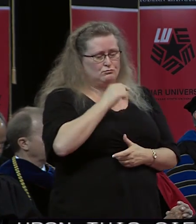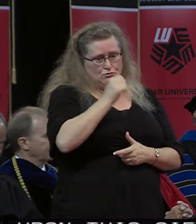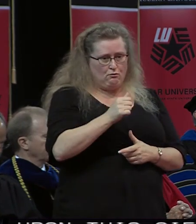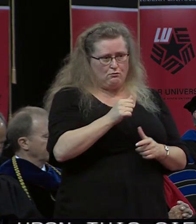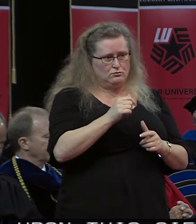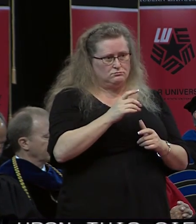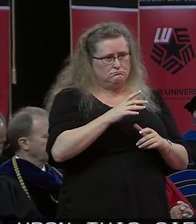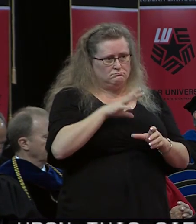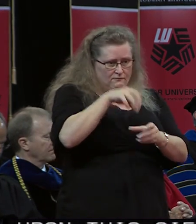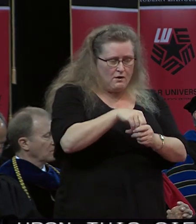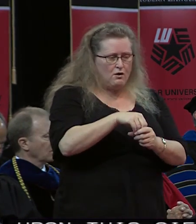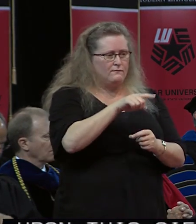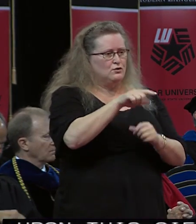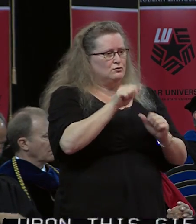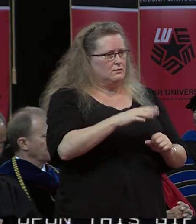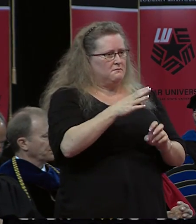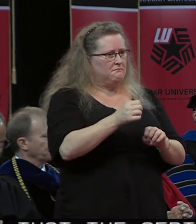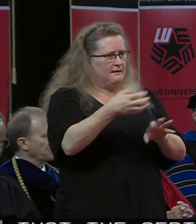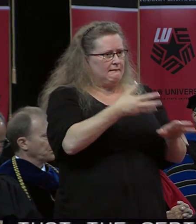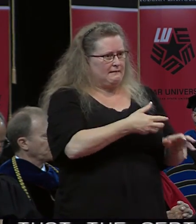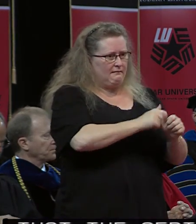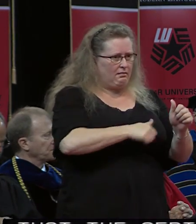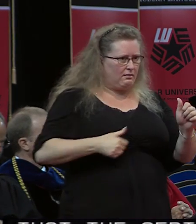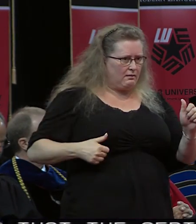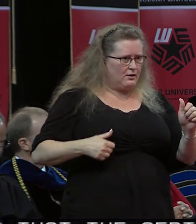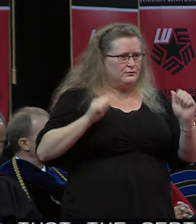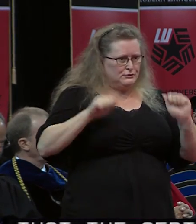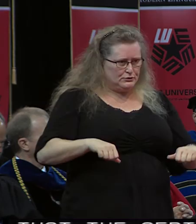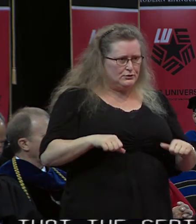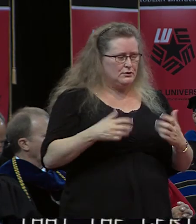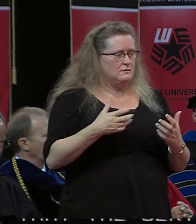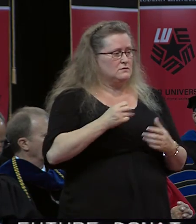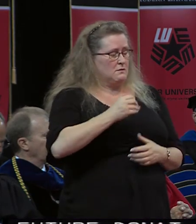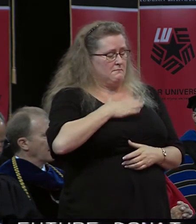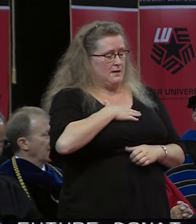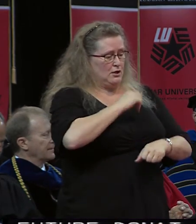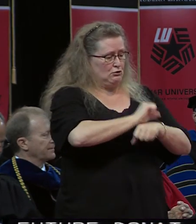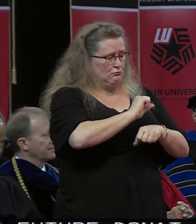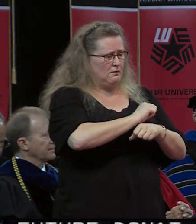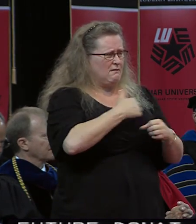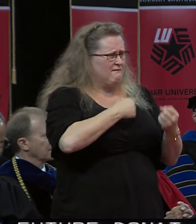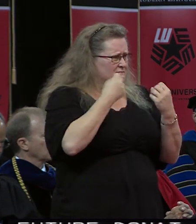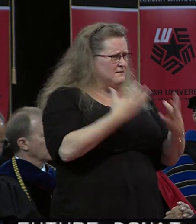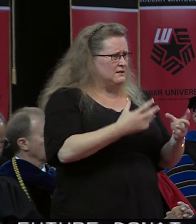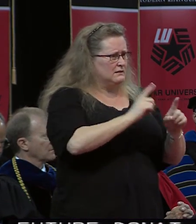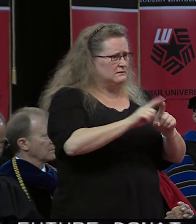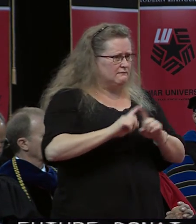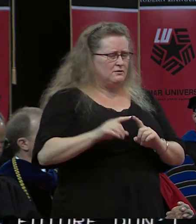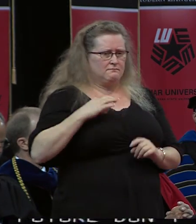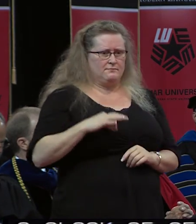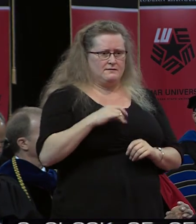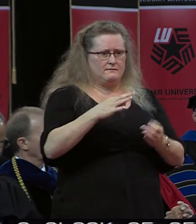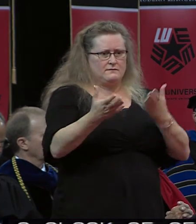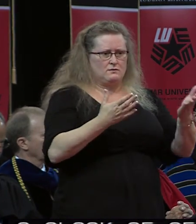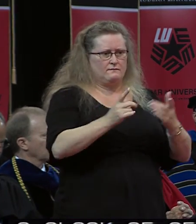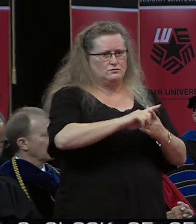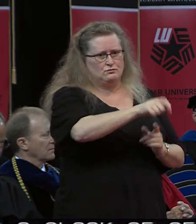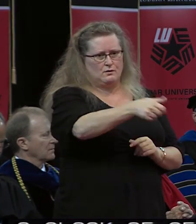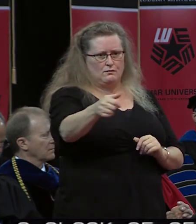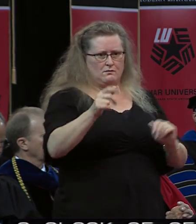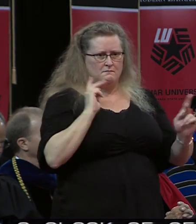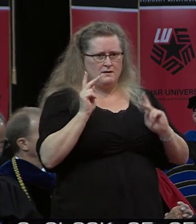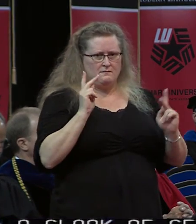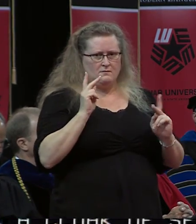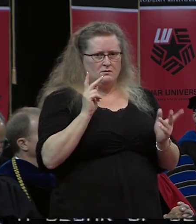self-righteousness. Now, throughout my own career, the greatest rewards have certainly come from service to others. It is not a complete commencement